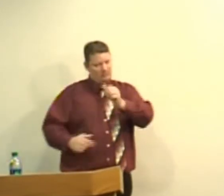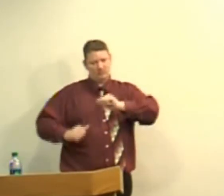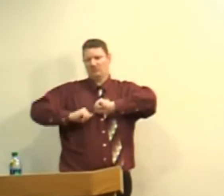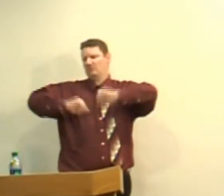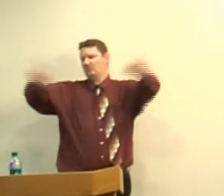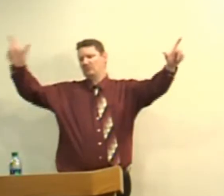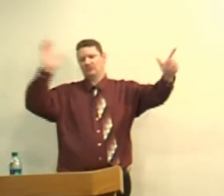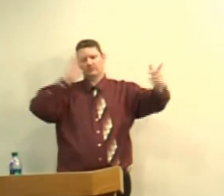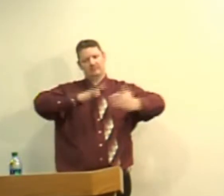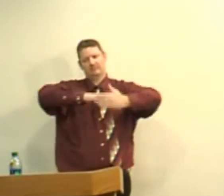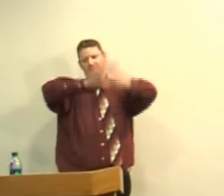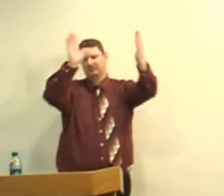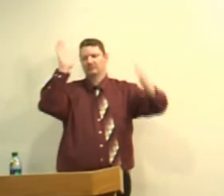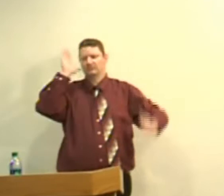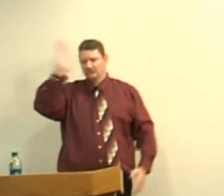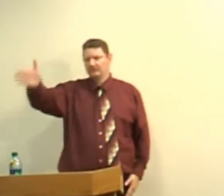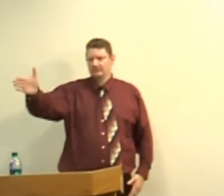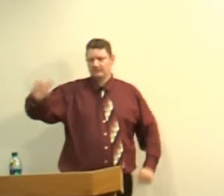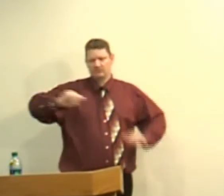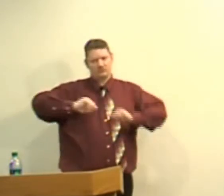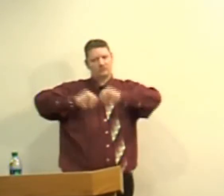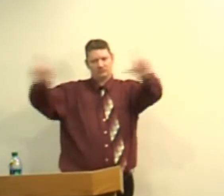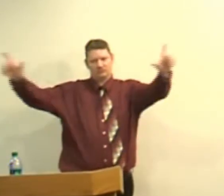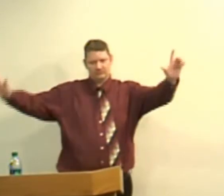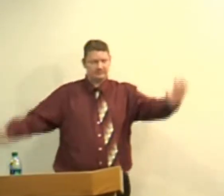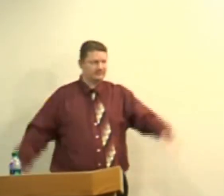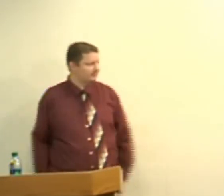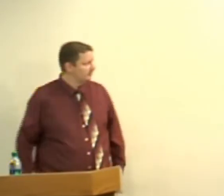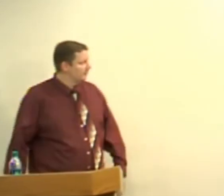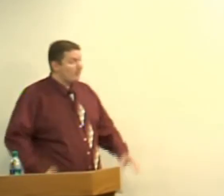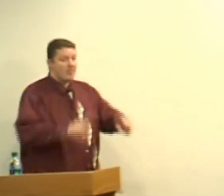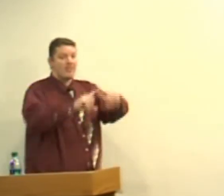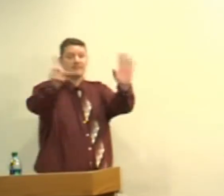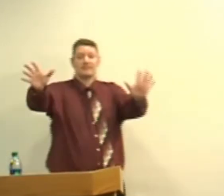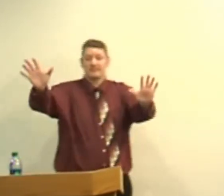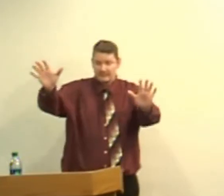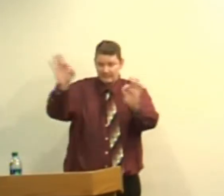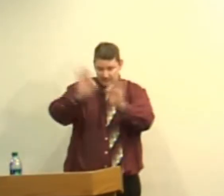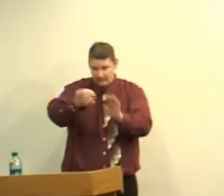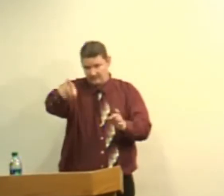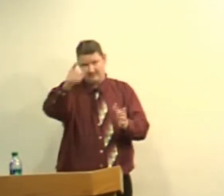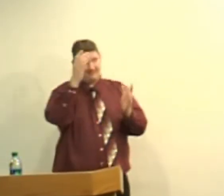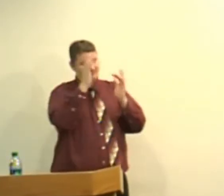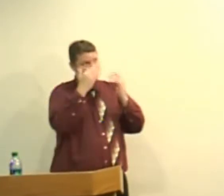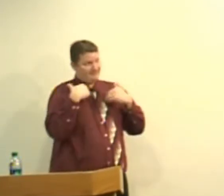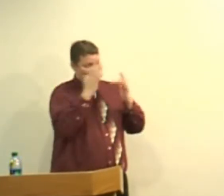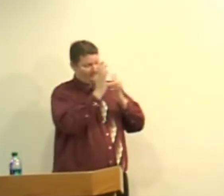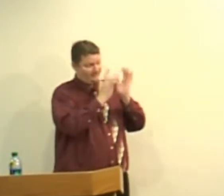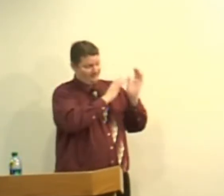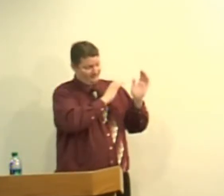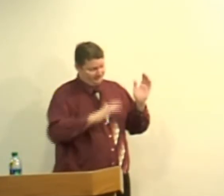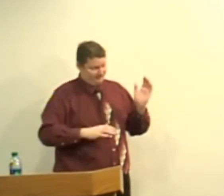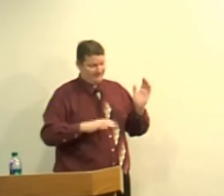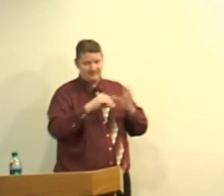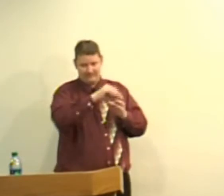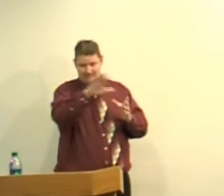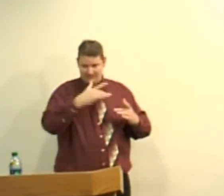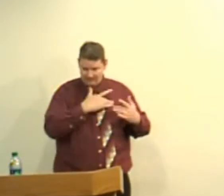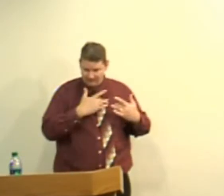them, remember, both will be judged. They will. God will judge them all. But, it's important to know that